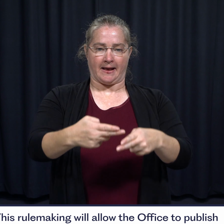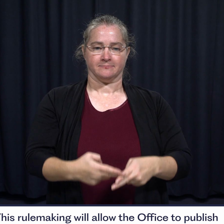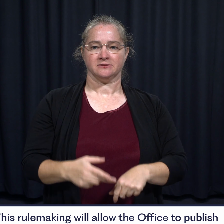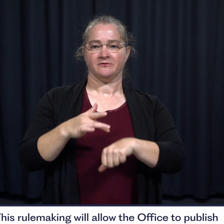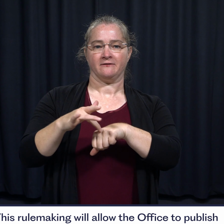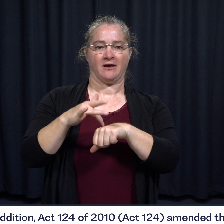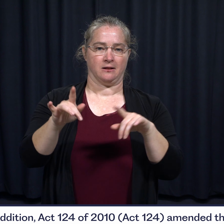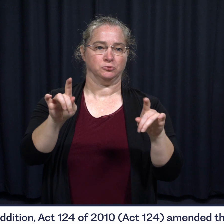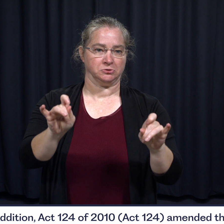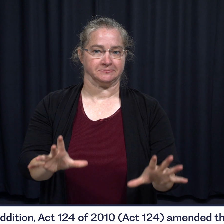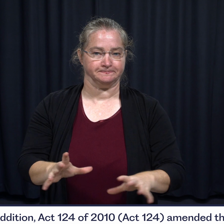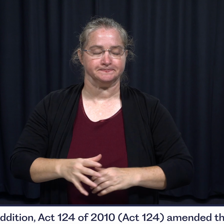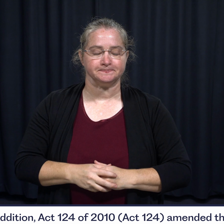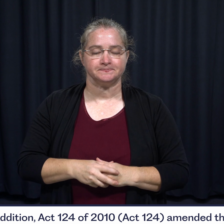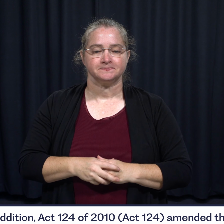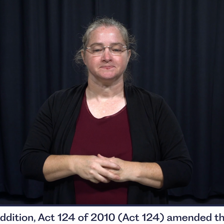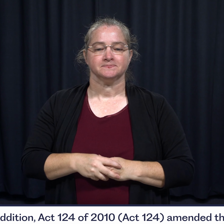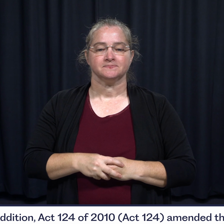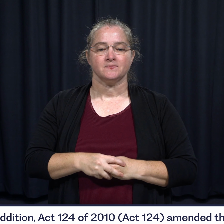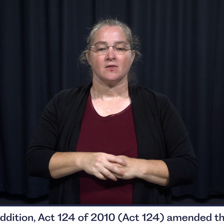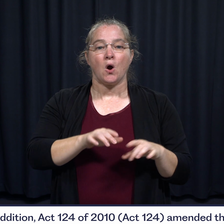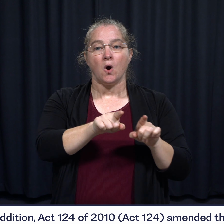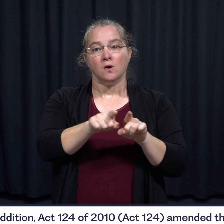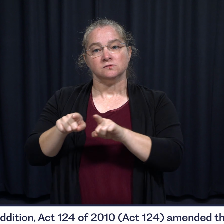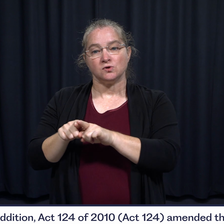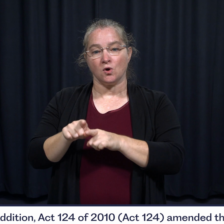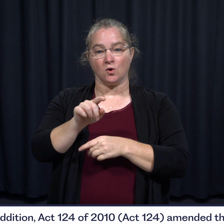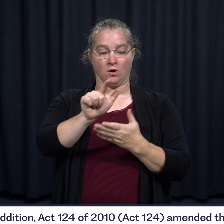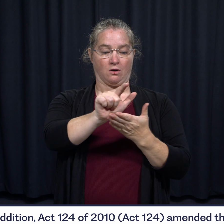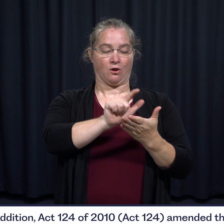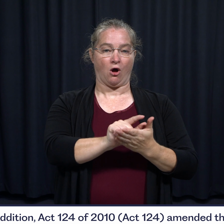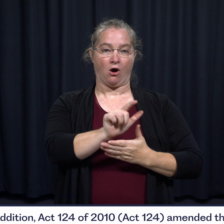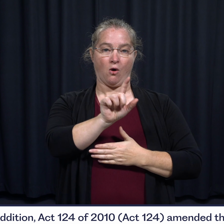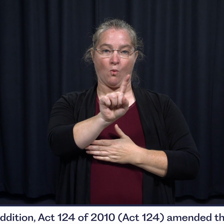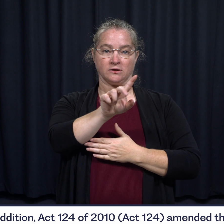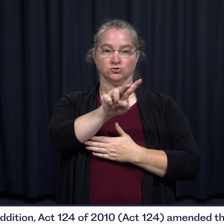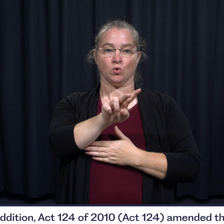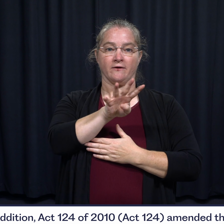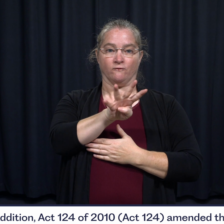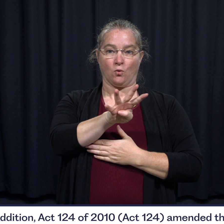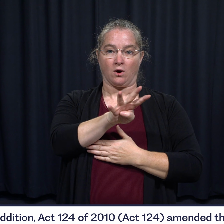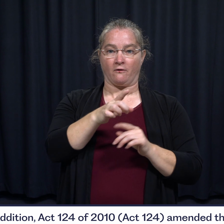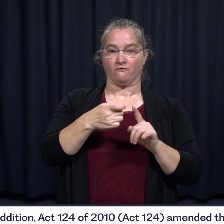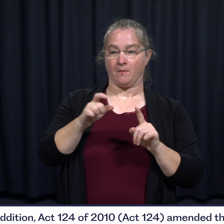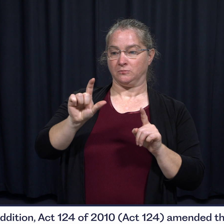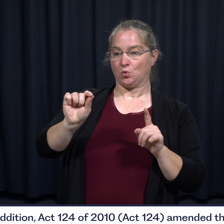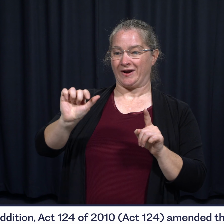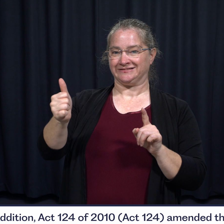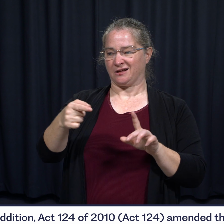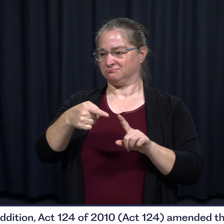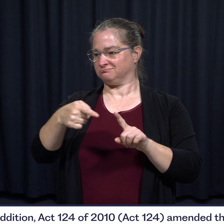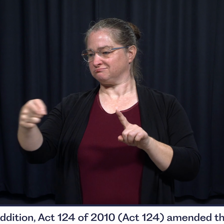examinations. In addition, Act 124 of 2010, hereafter referred to as